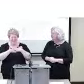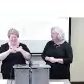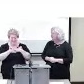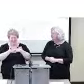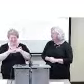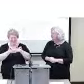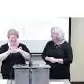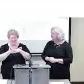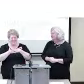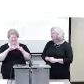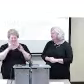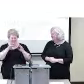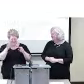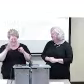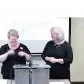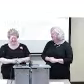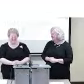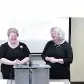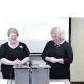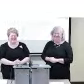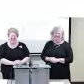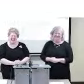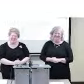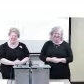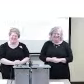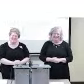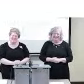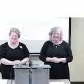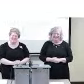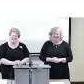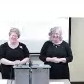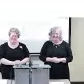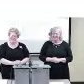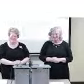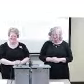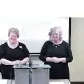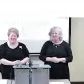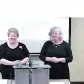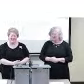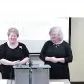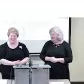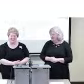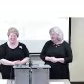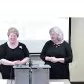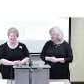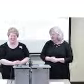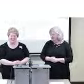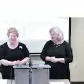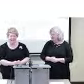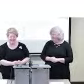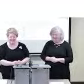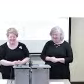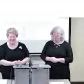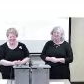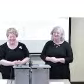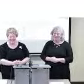50 i'm in my 50s and i have a mentor who was my college professor she's in